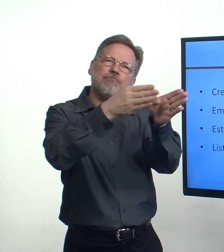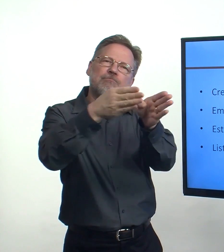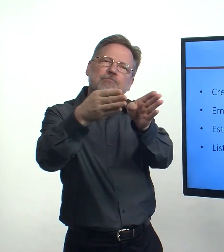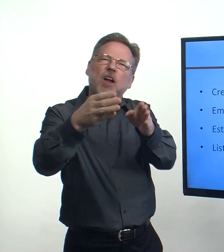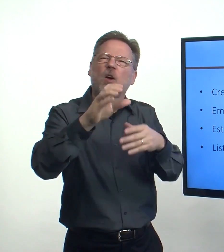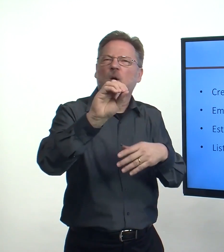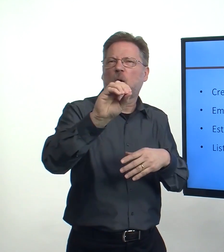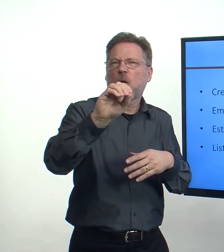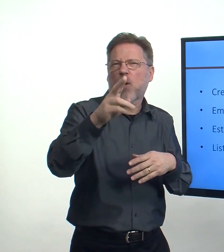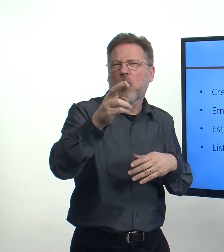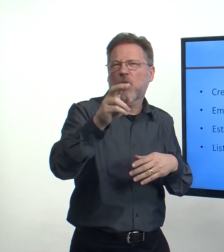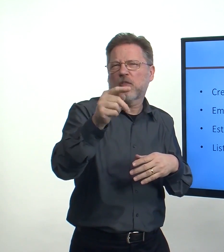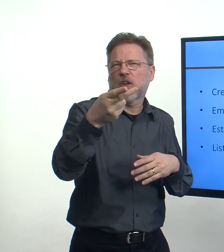much like in orthography.